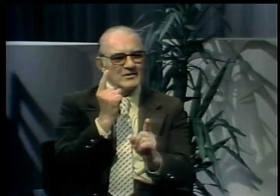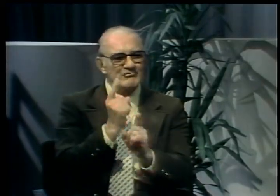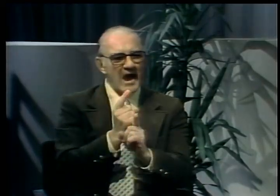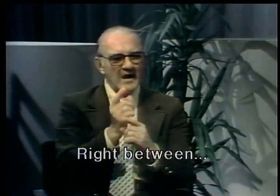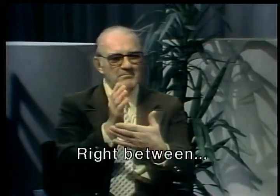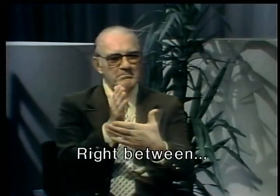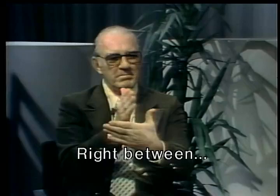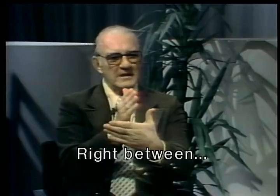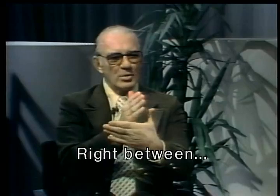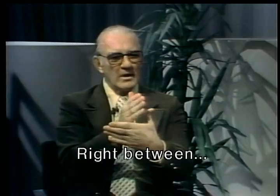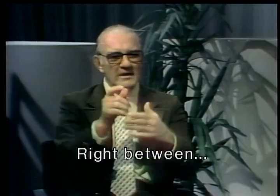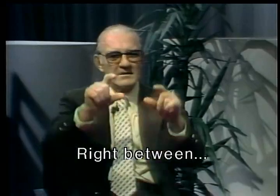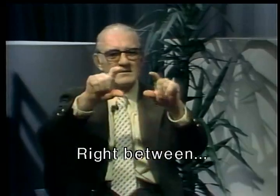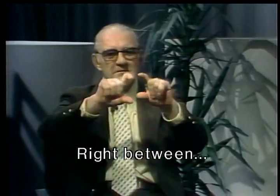Right between